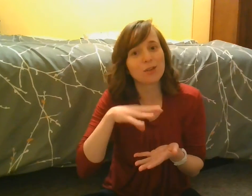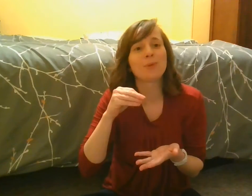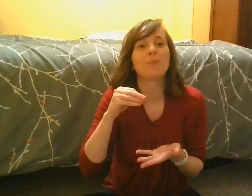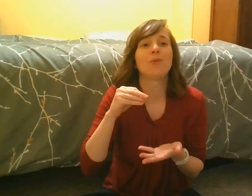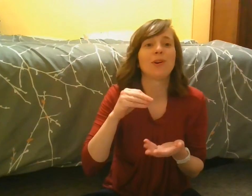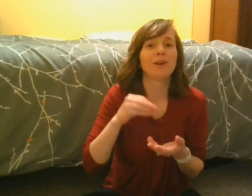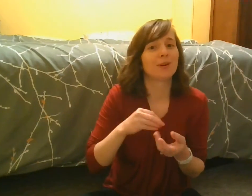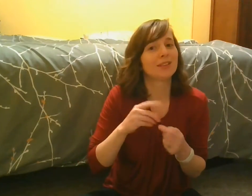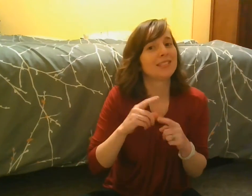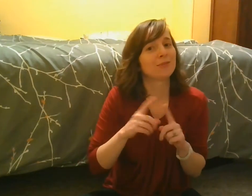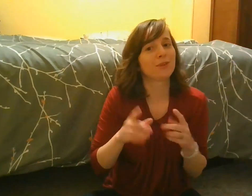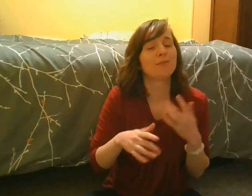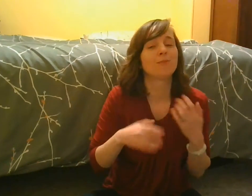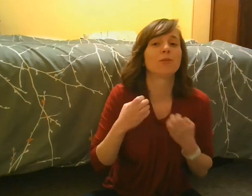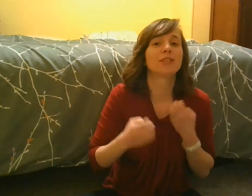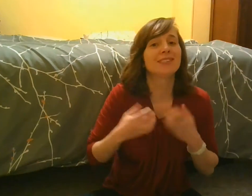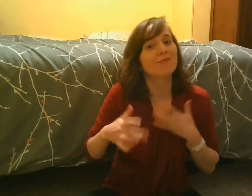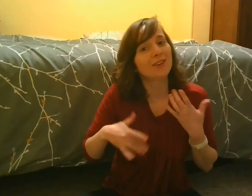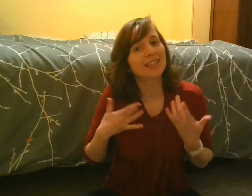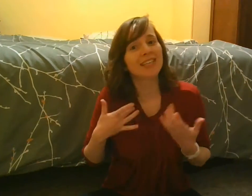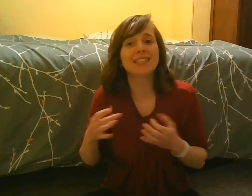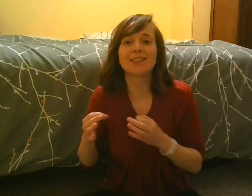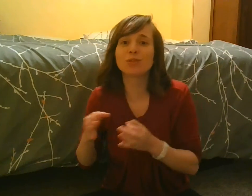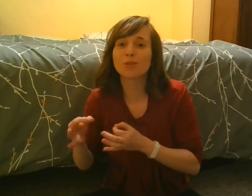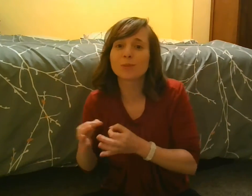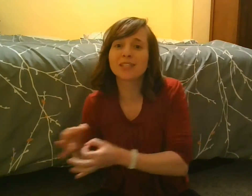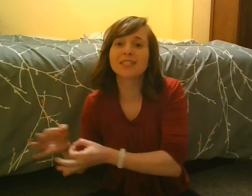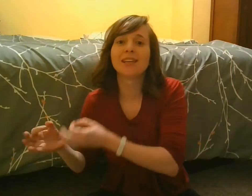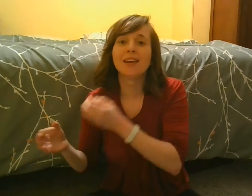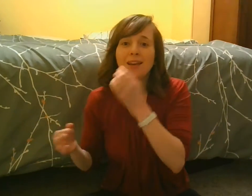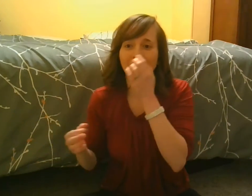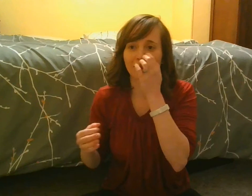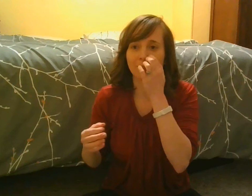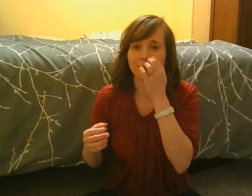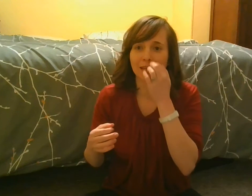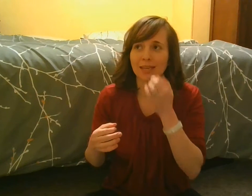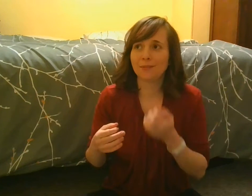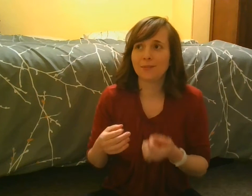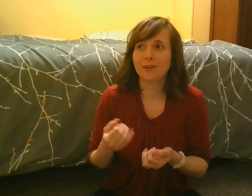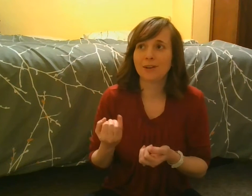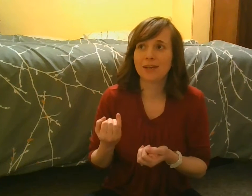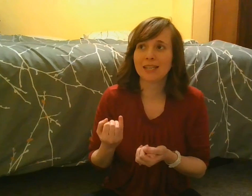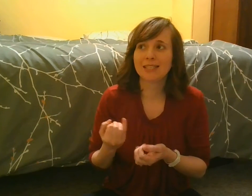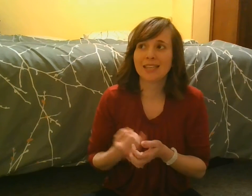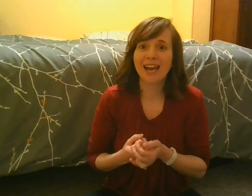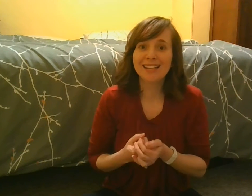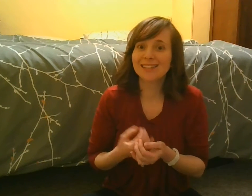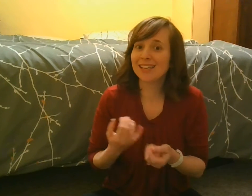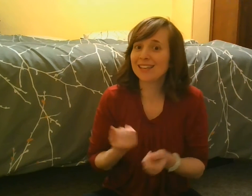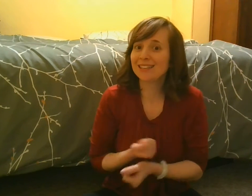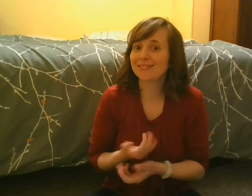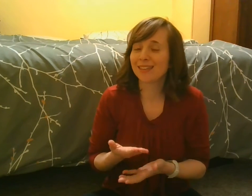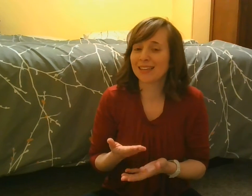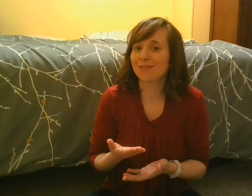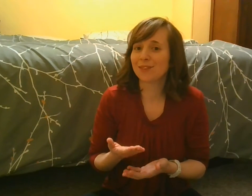bit more about different emotions and feelings and descriptions. If there is anything, like if there's